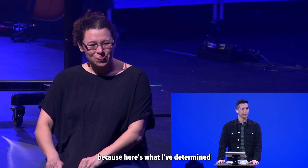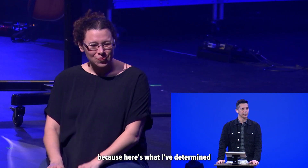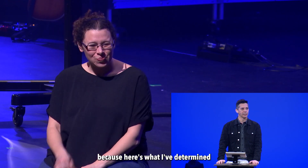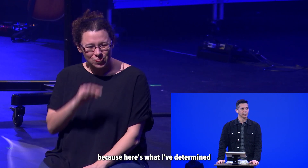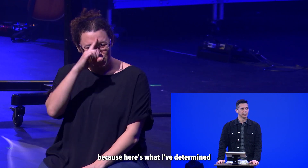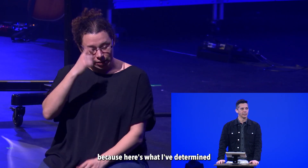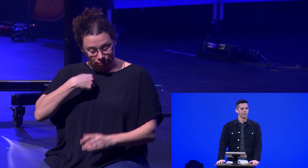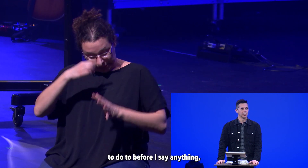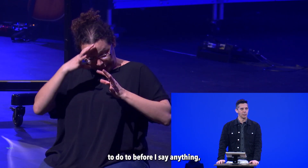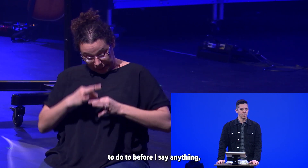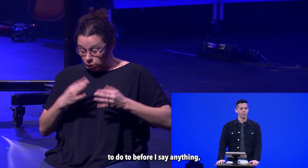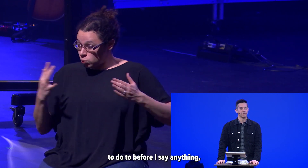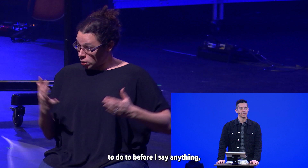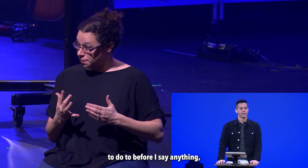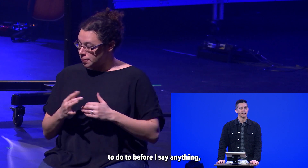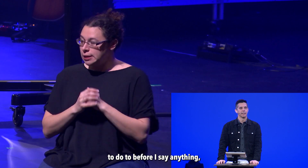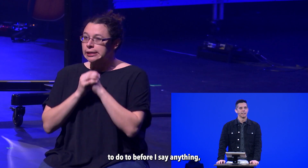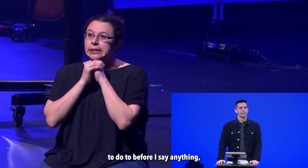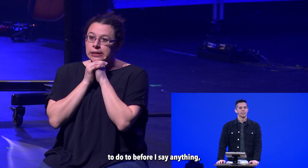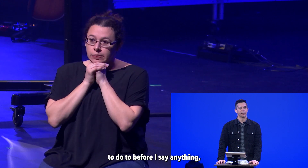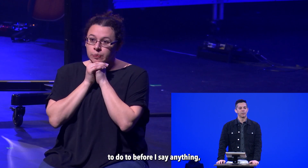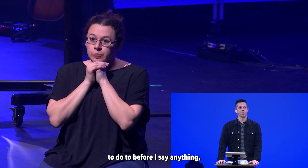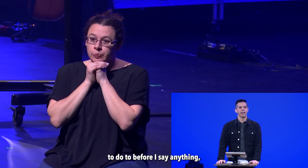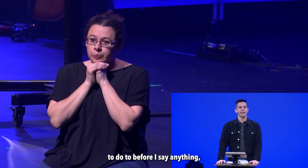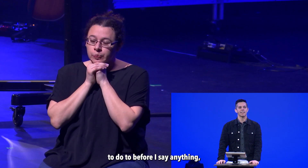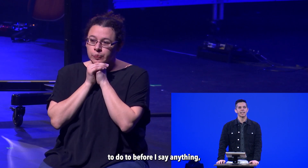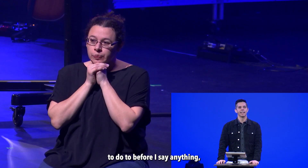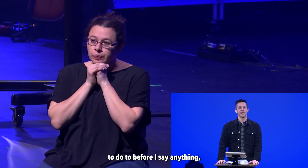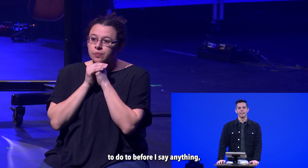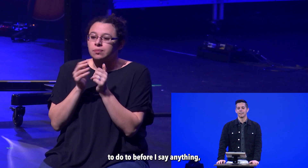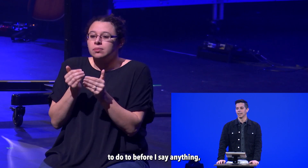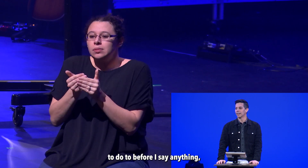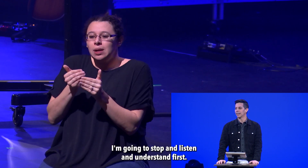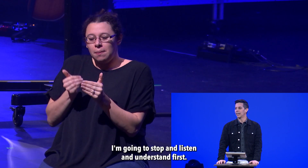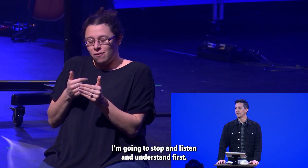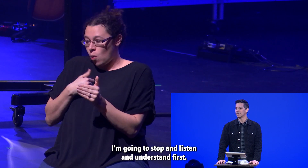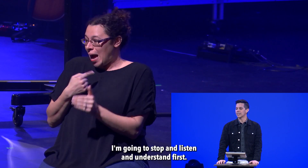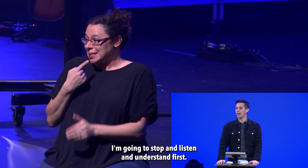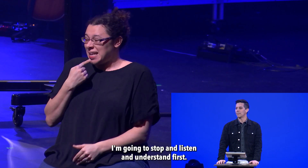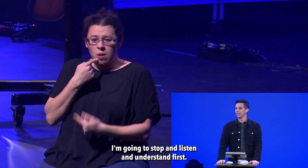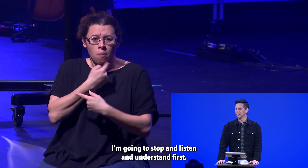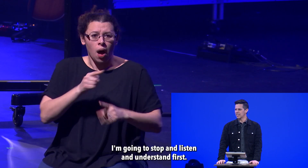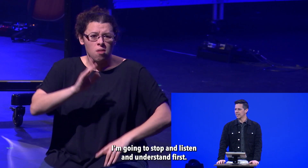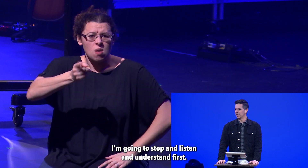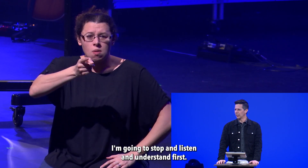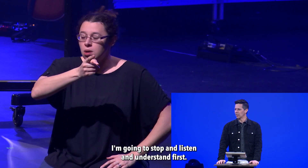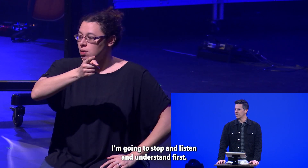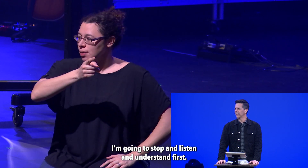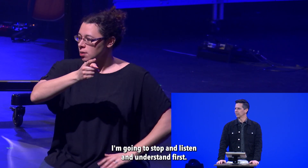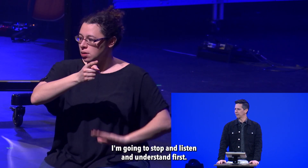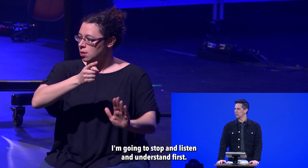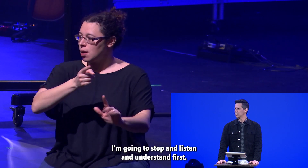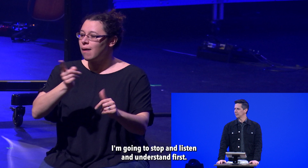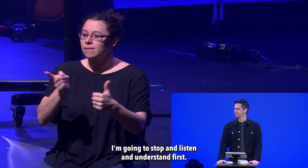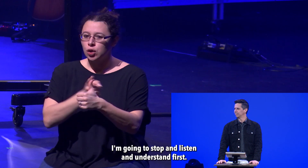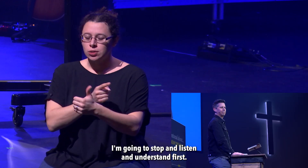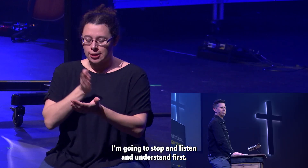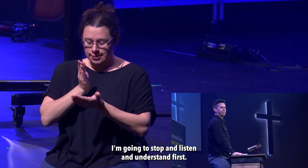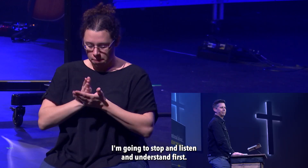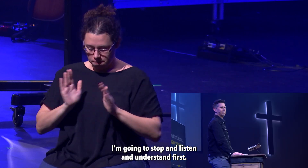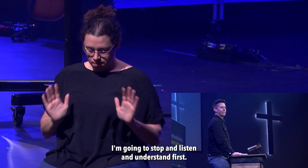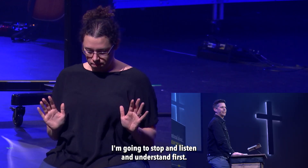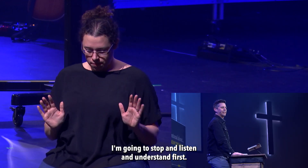determined to do. To before I say anything, I'm going to stop and listen and understand first.